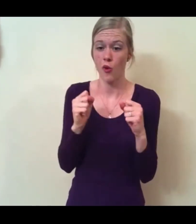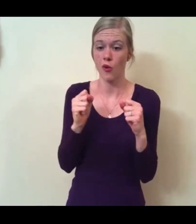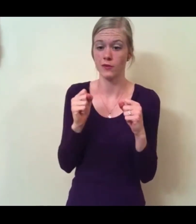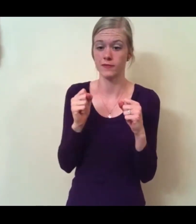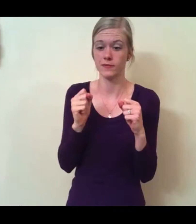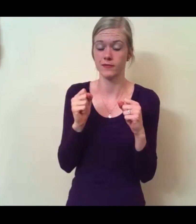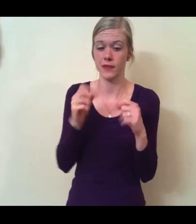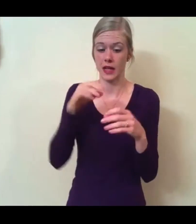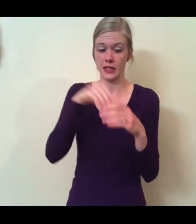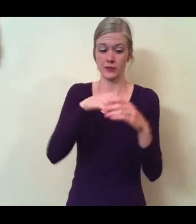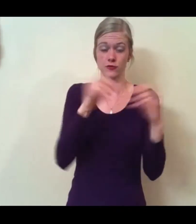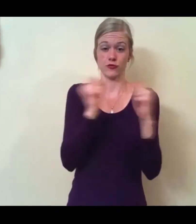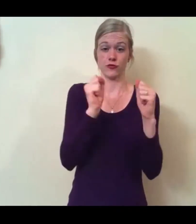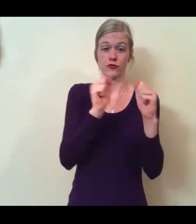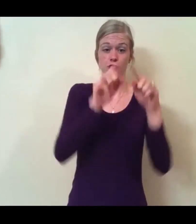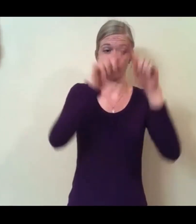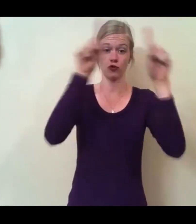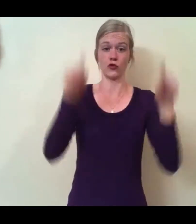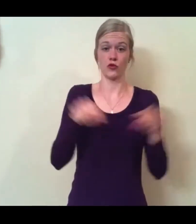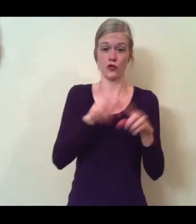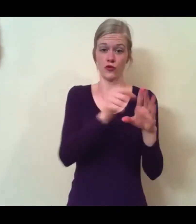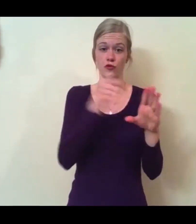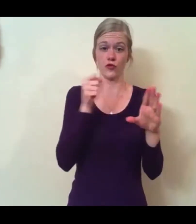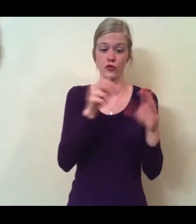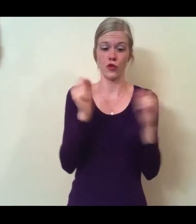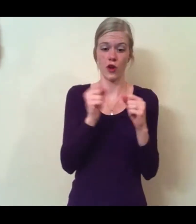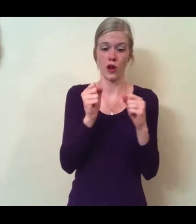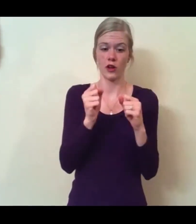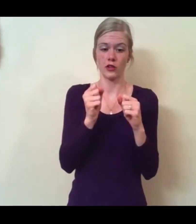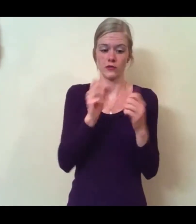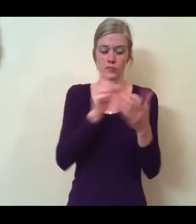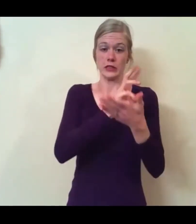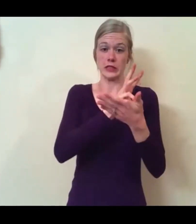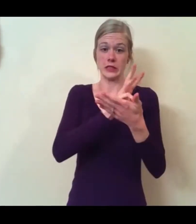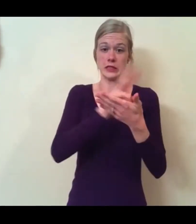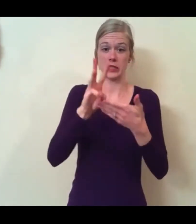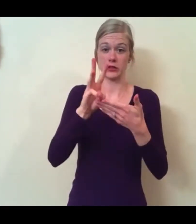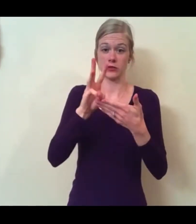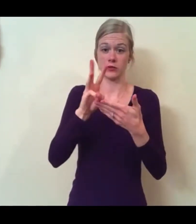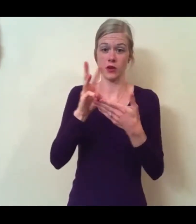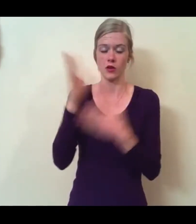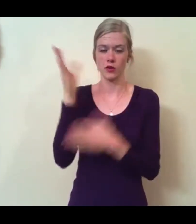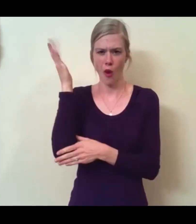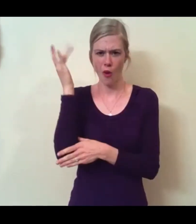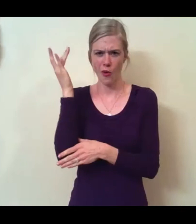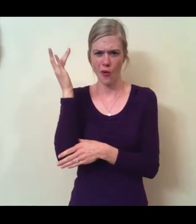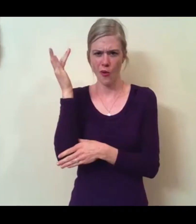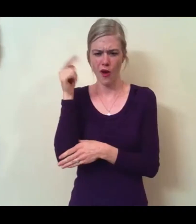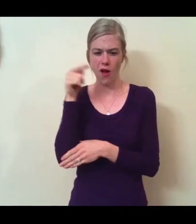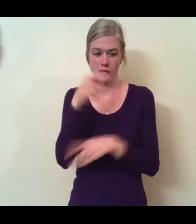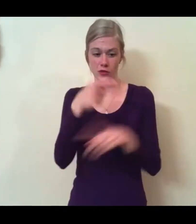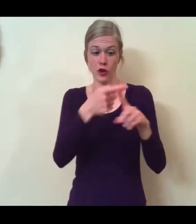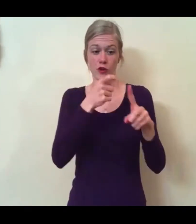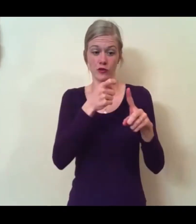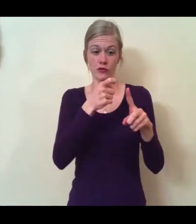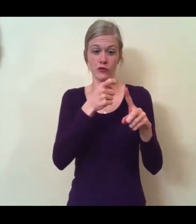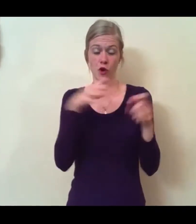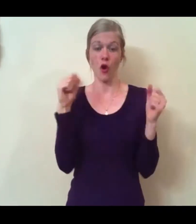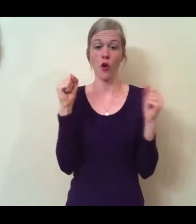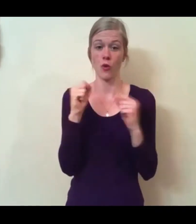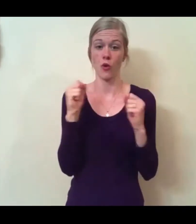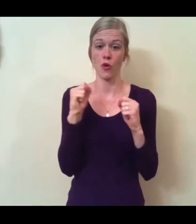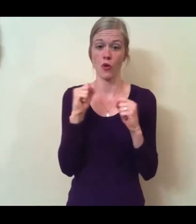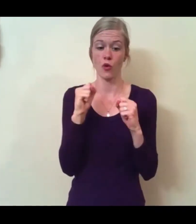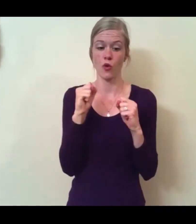for at least 6 weeks. This is because they are natives of cold climates,